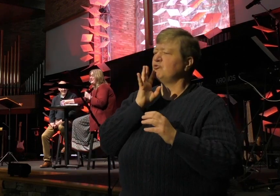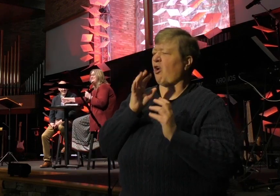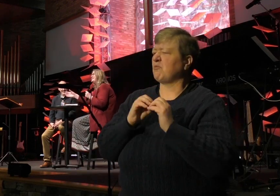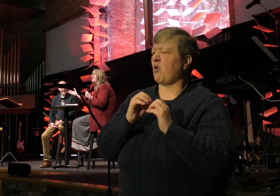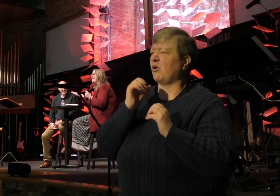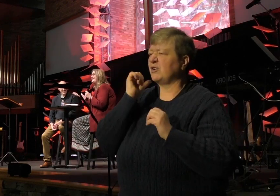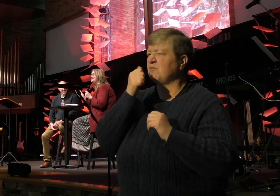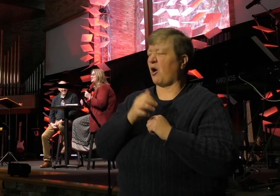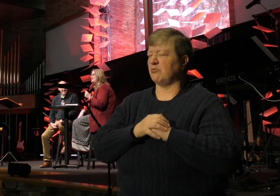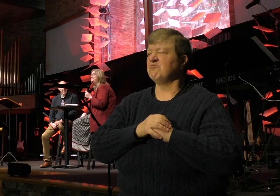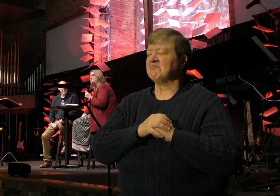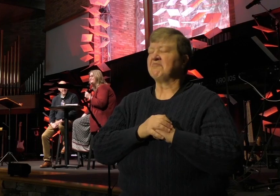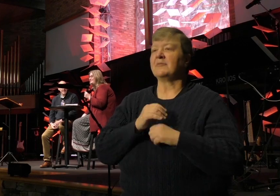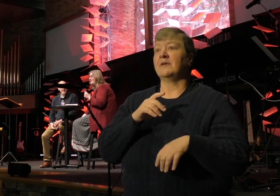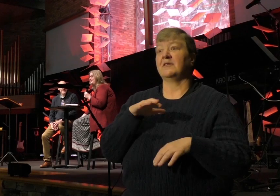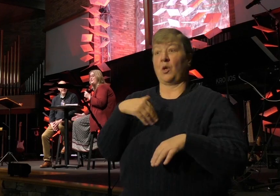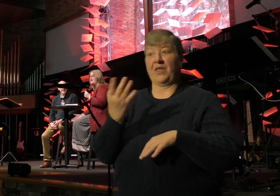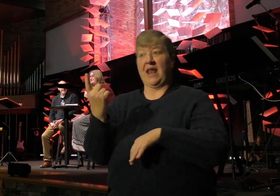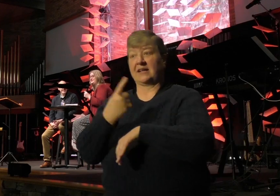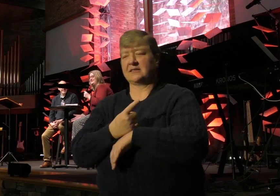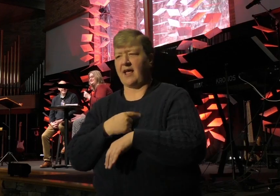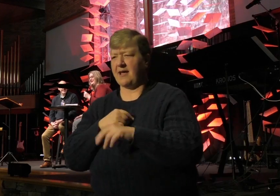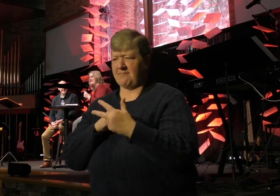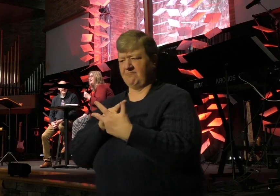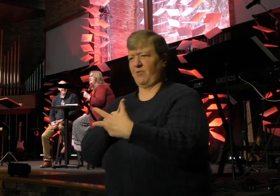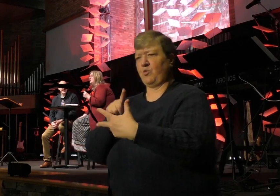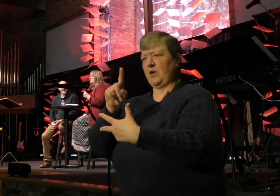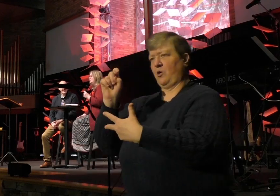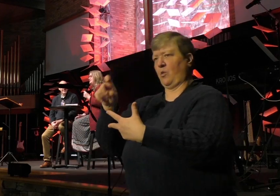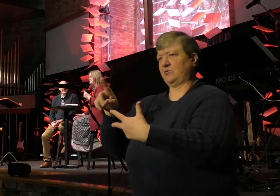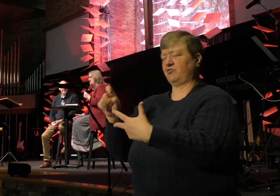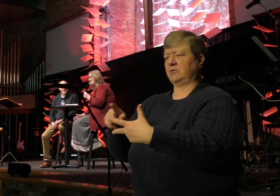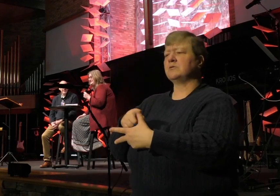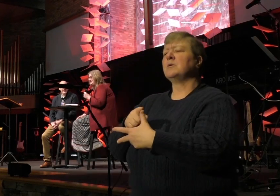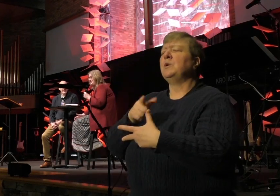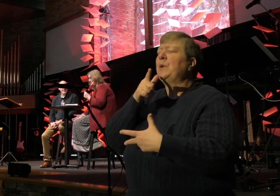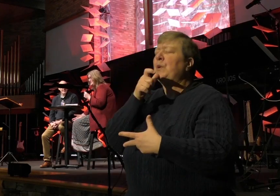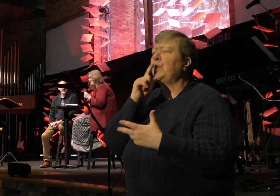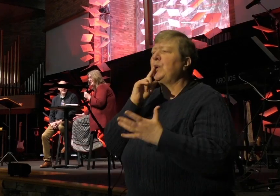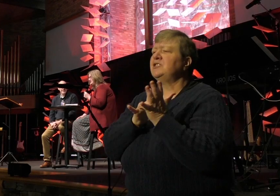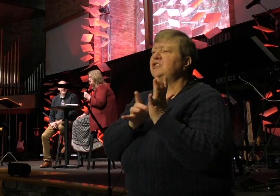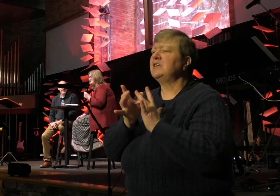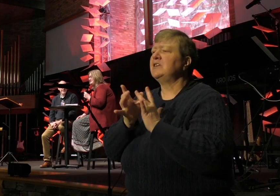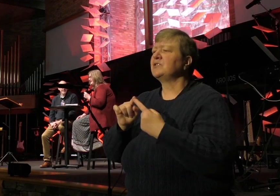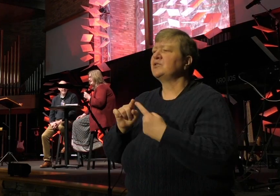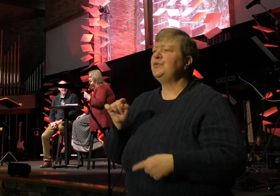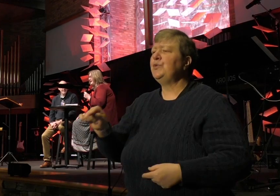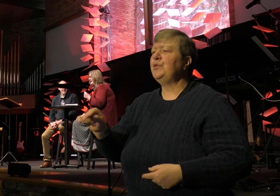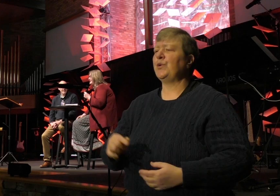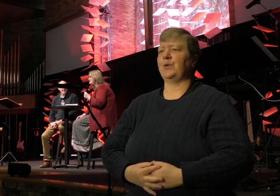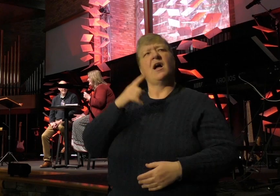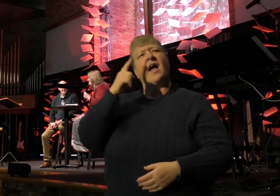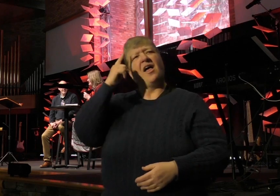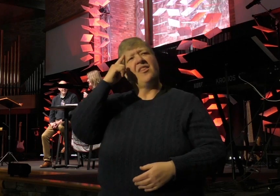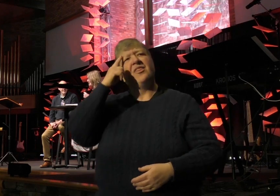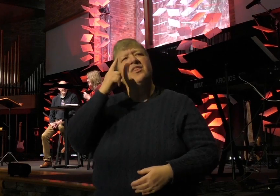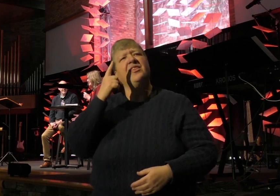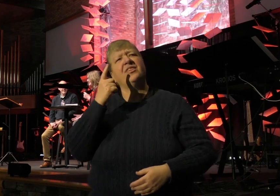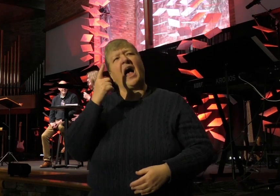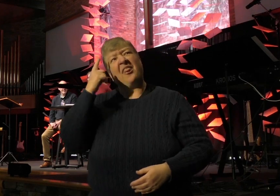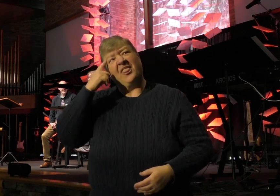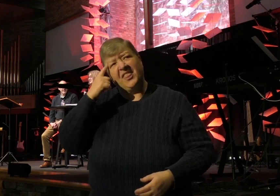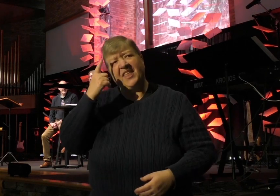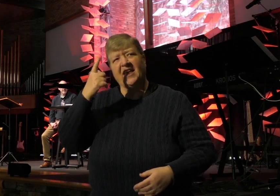So the next day I asked her three questions. I said, who is Jesus to you? And she said, I think he's my